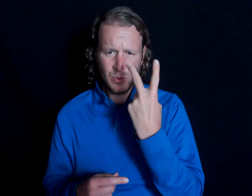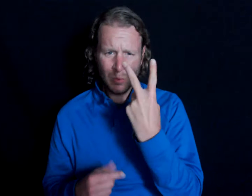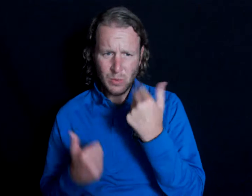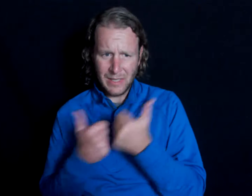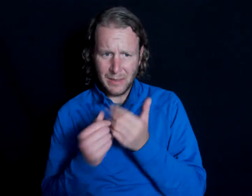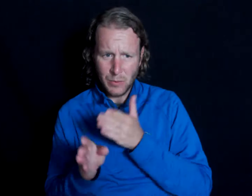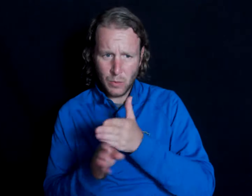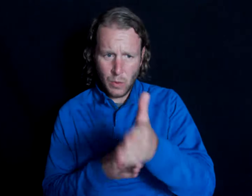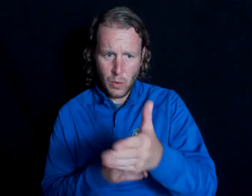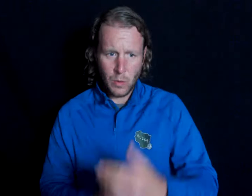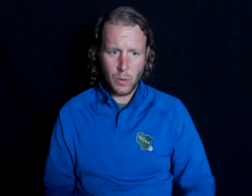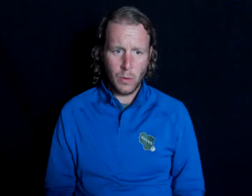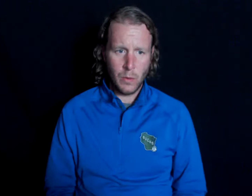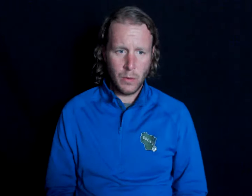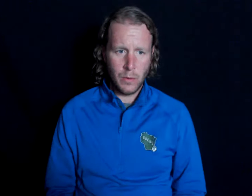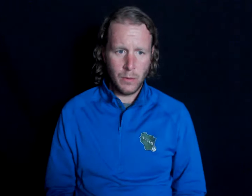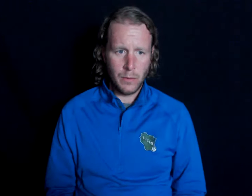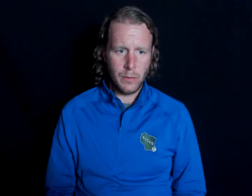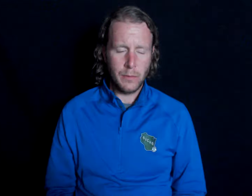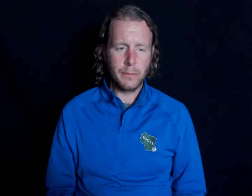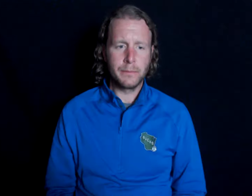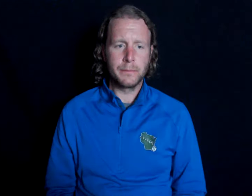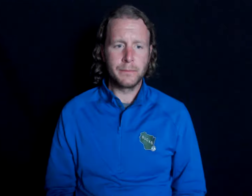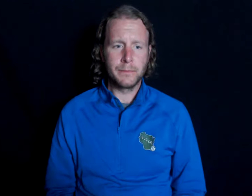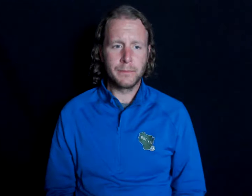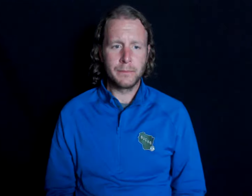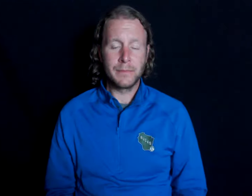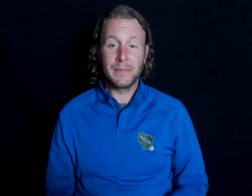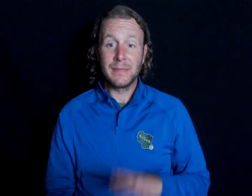and his history suggests that his scoring is down in the playoffs.